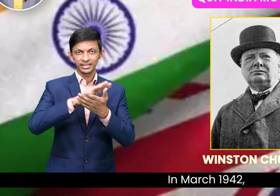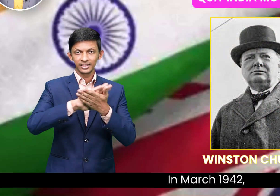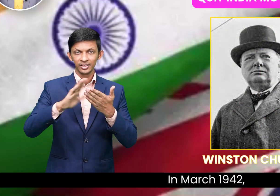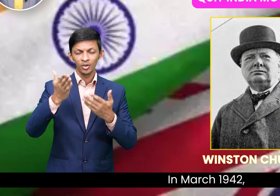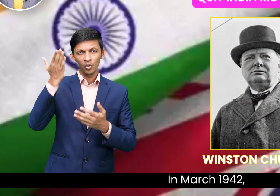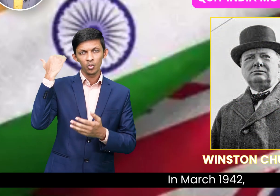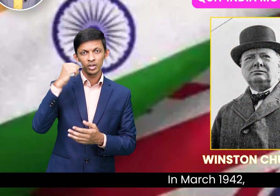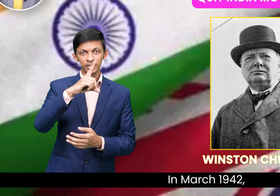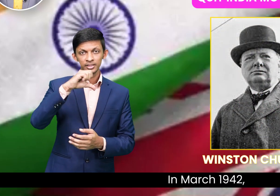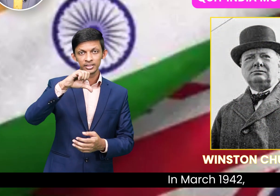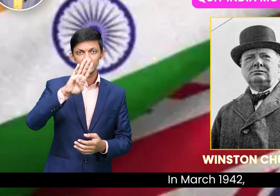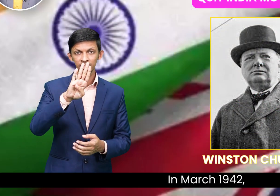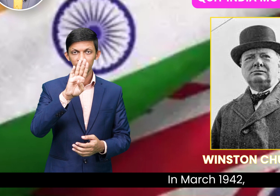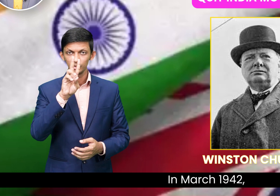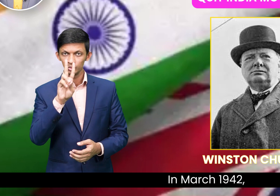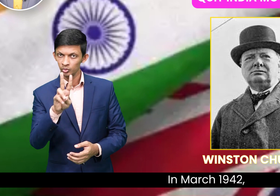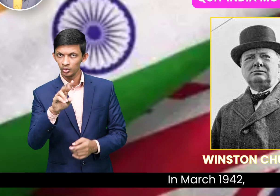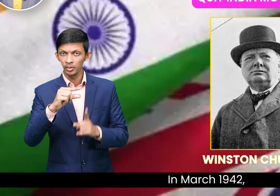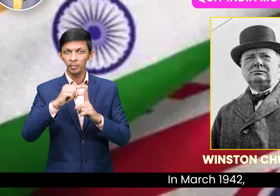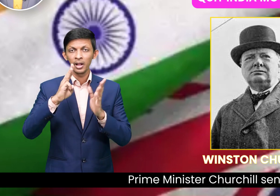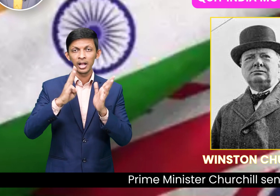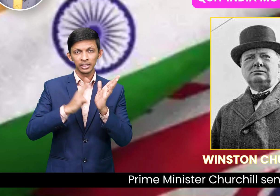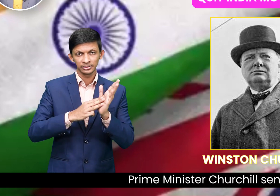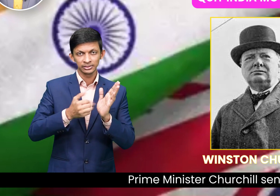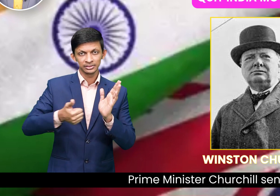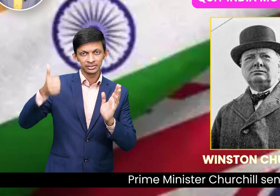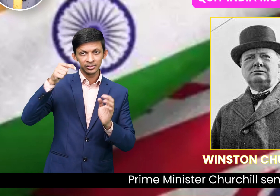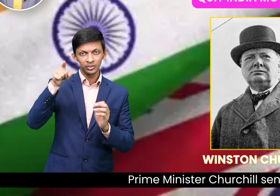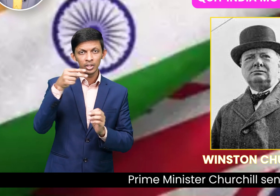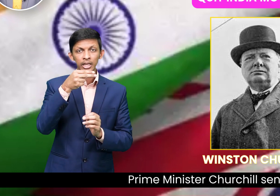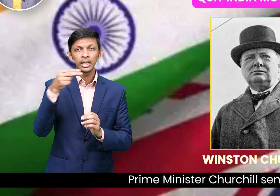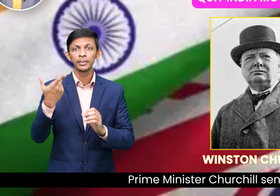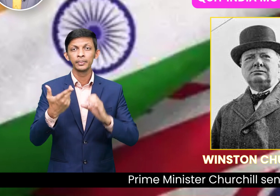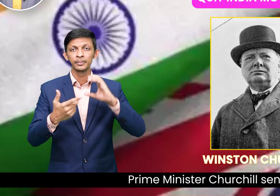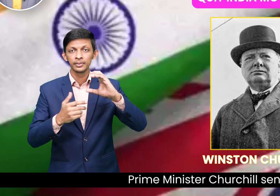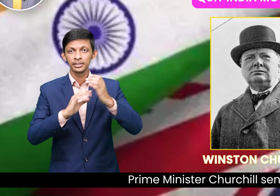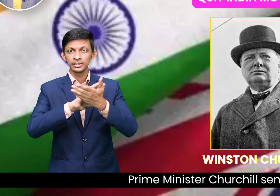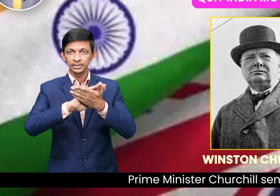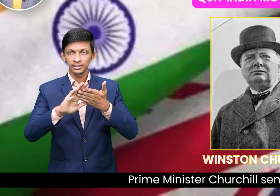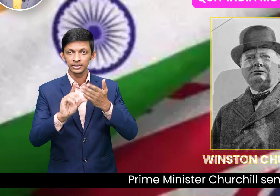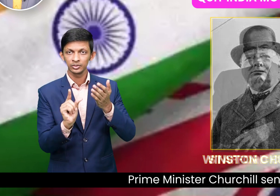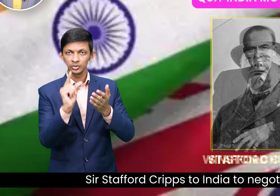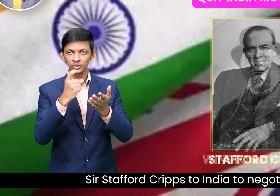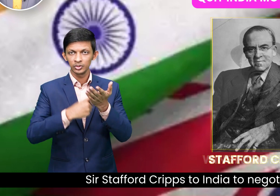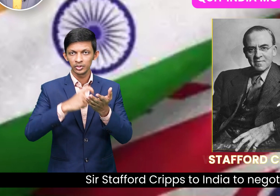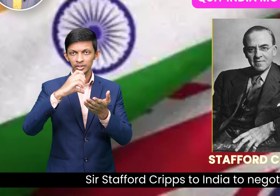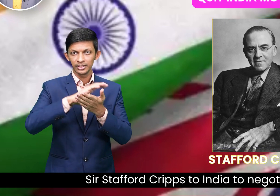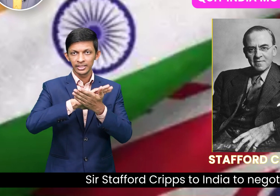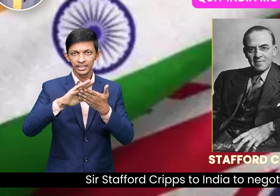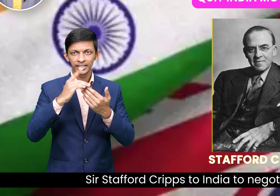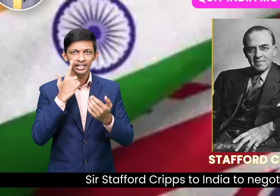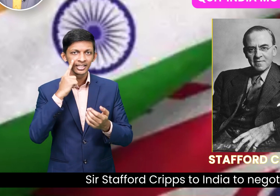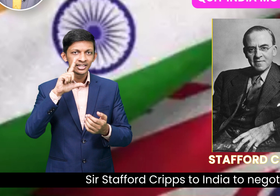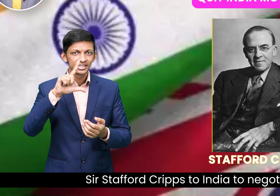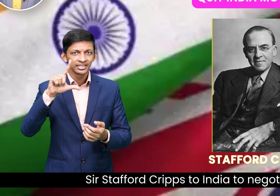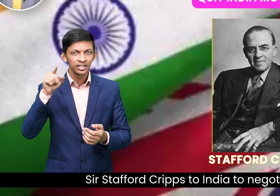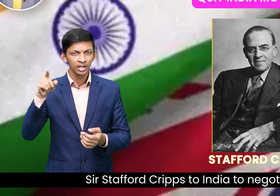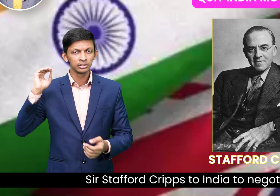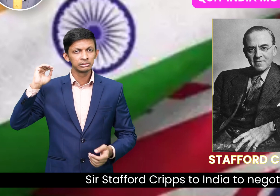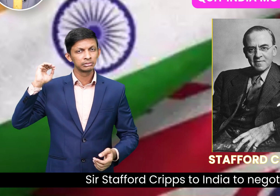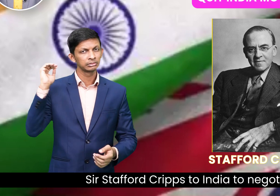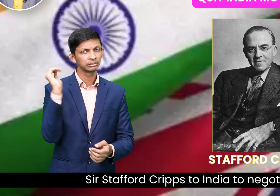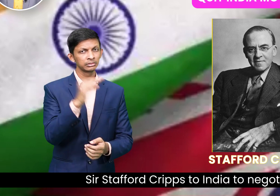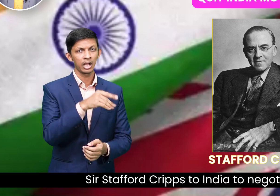In March 1942, Prime Minister Churchill sent Sir Stafford